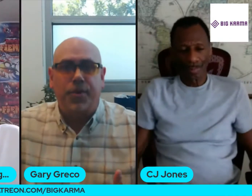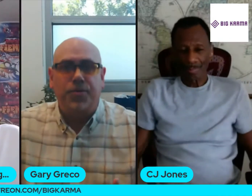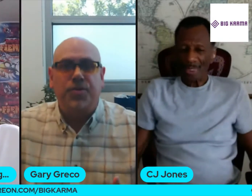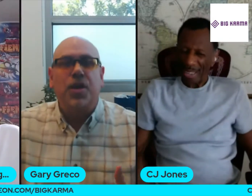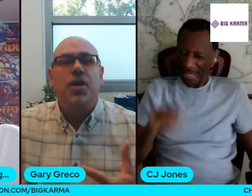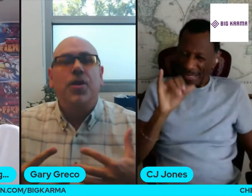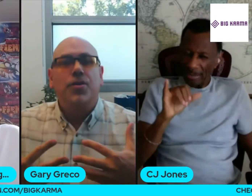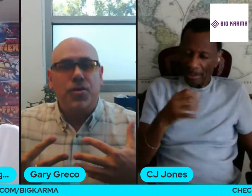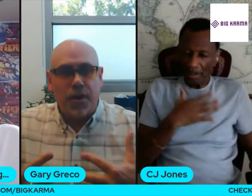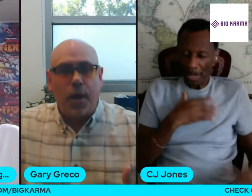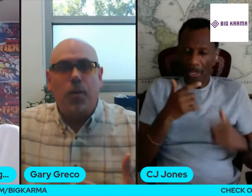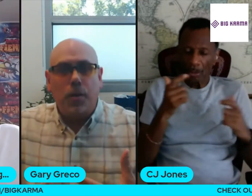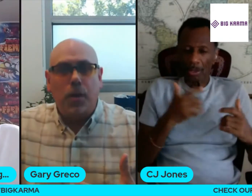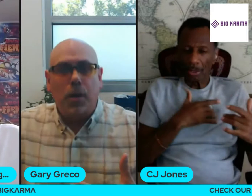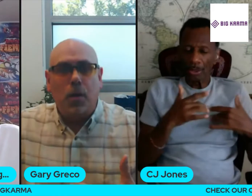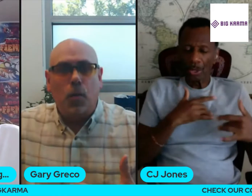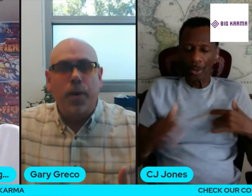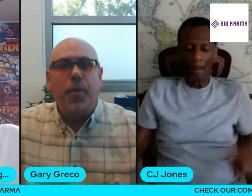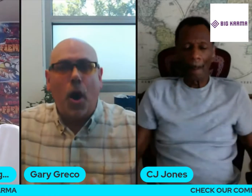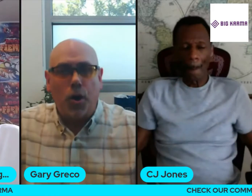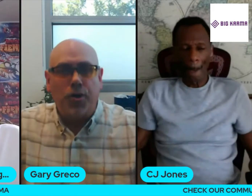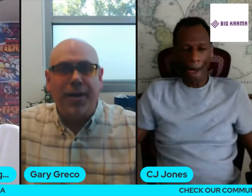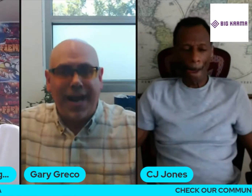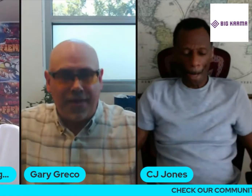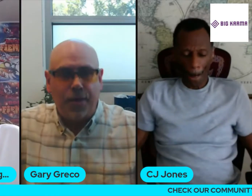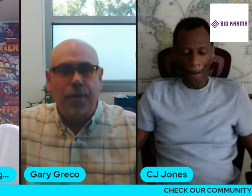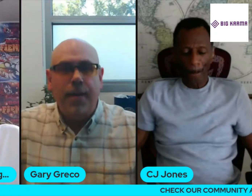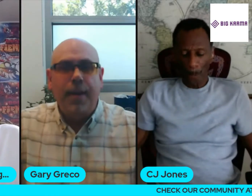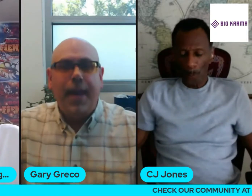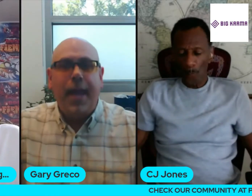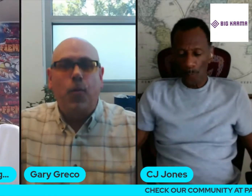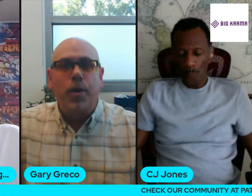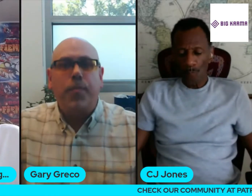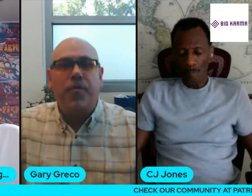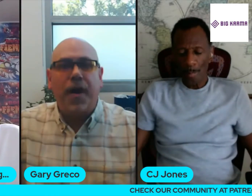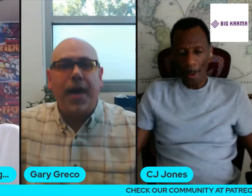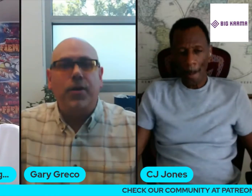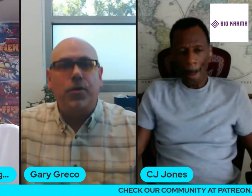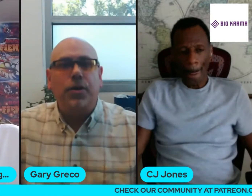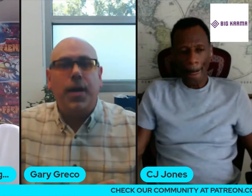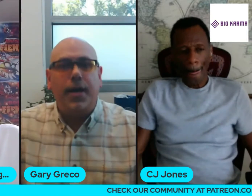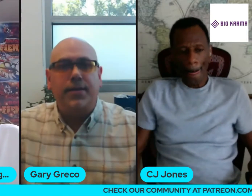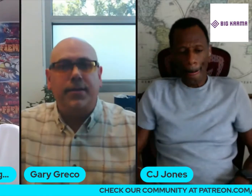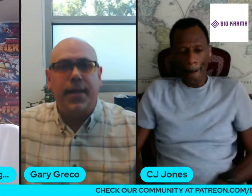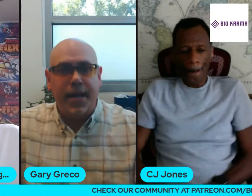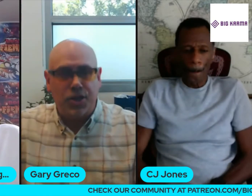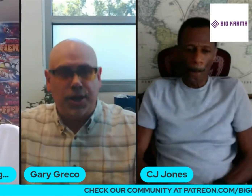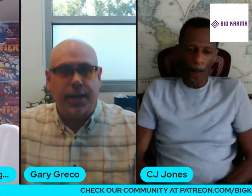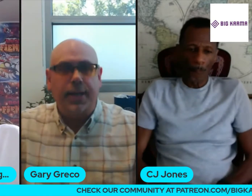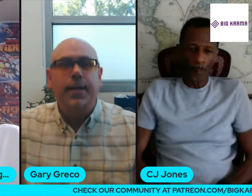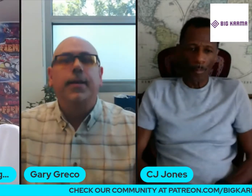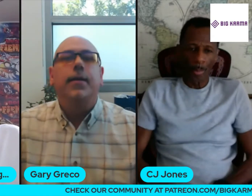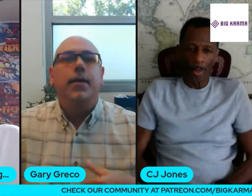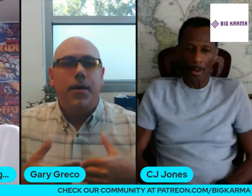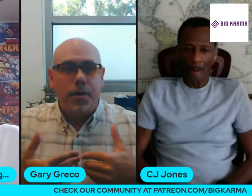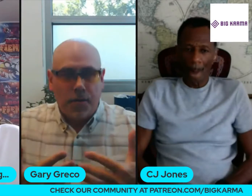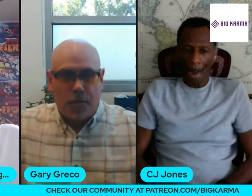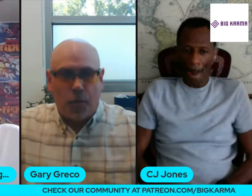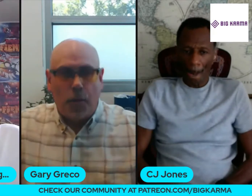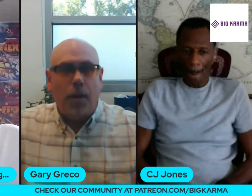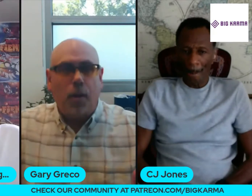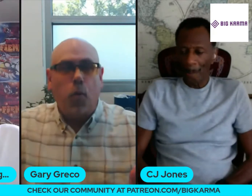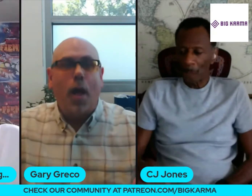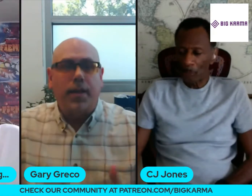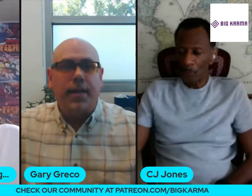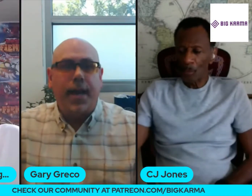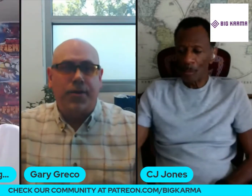executive producers, so that we partner together and we provide good consultation